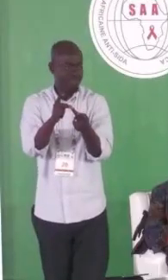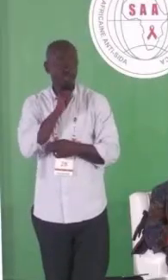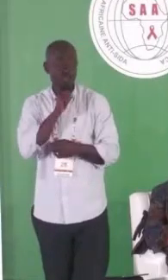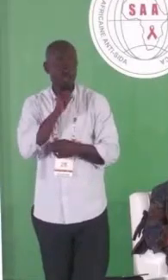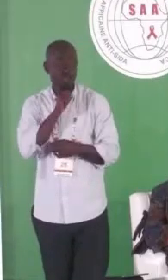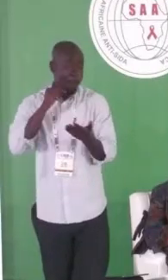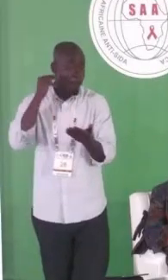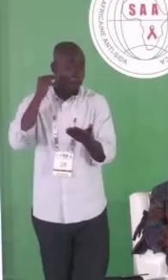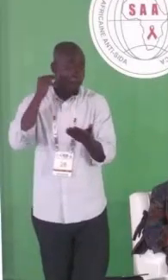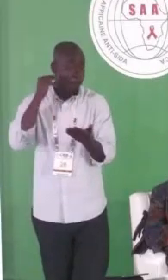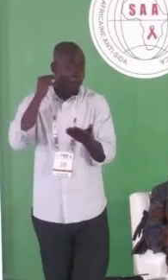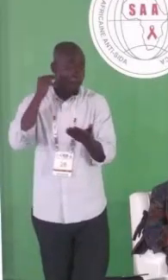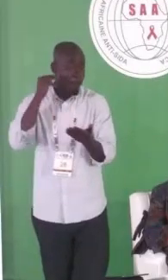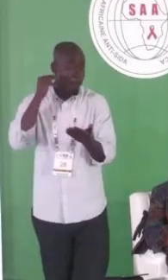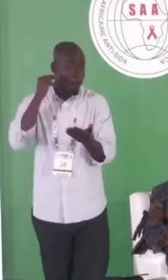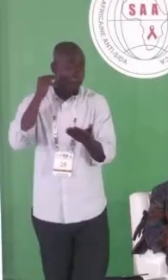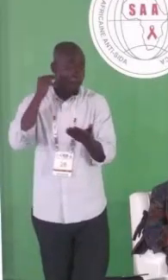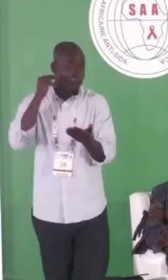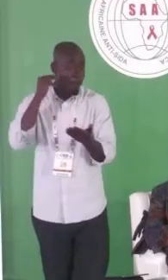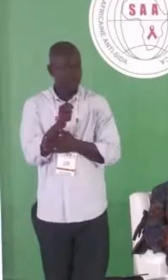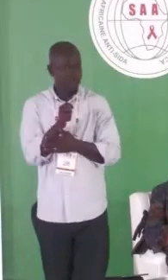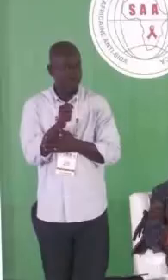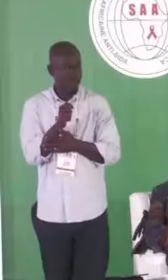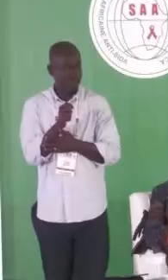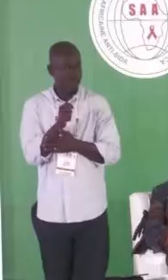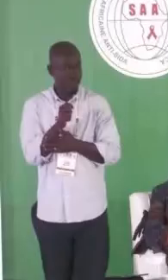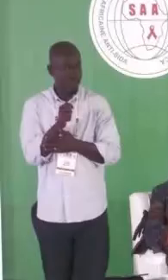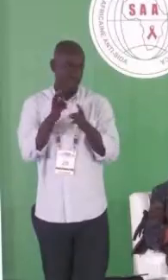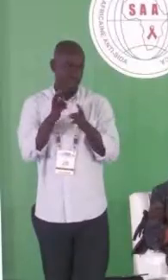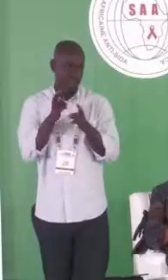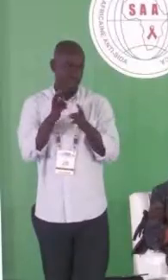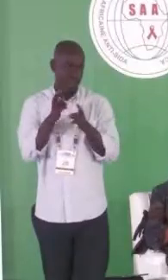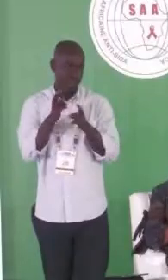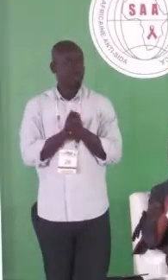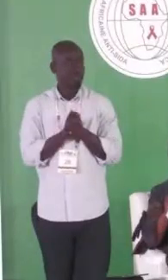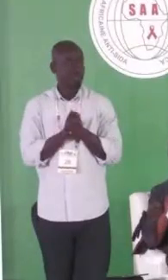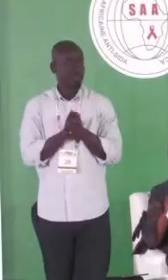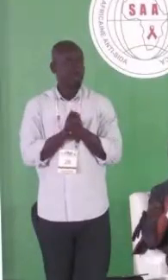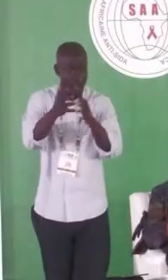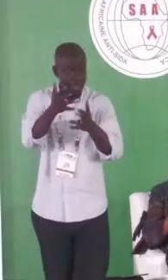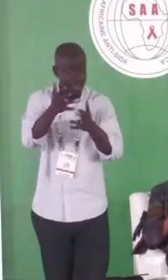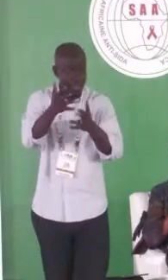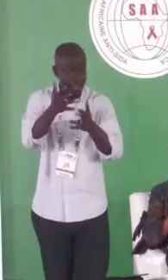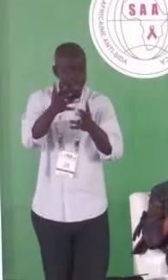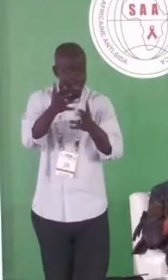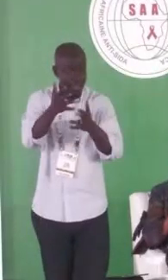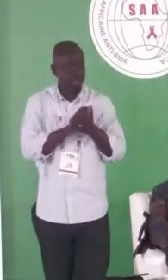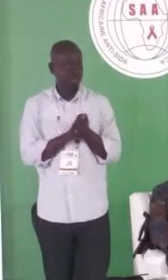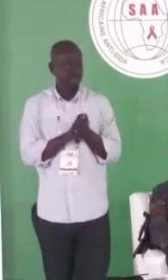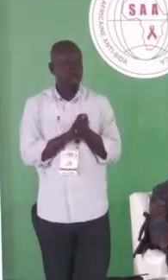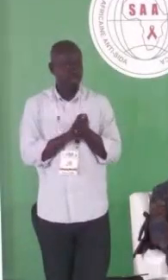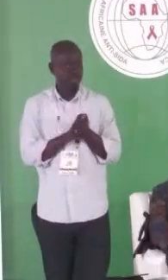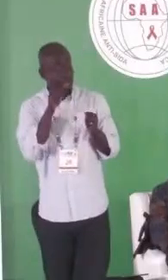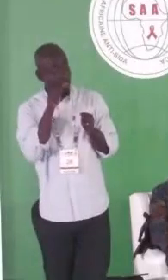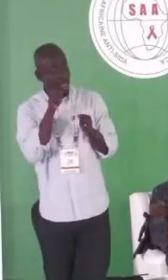tools are filled appropriately. In terms of community engagement, this is one of